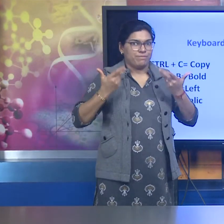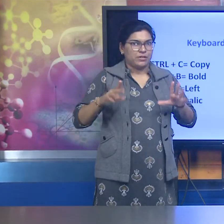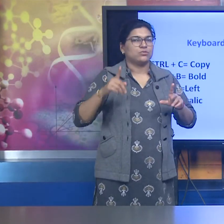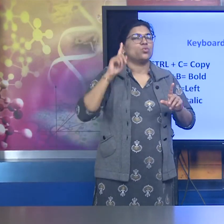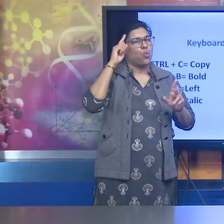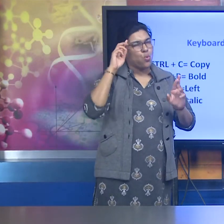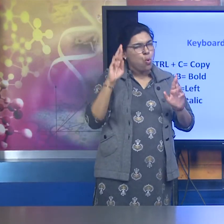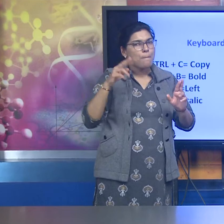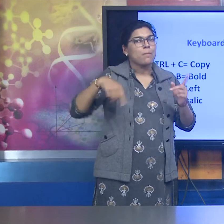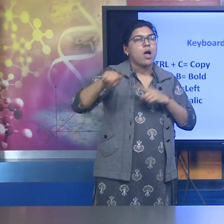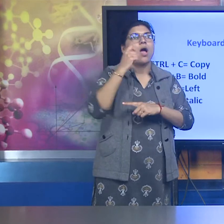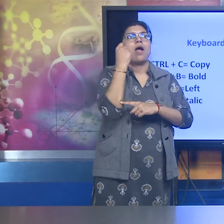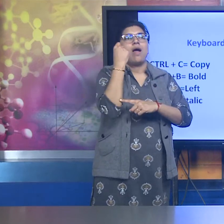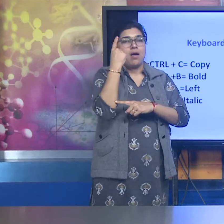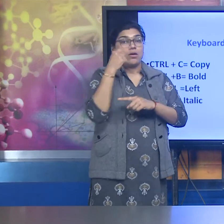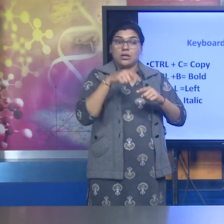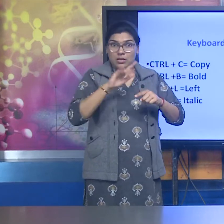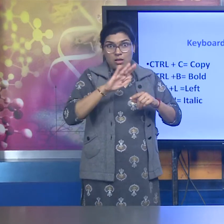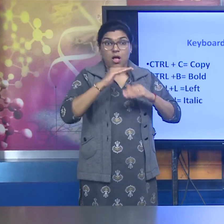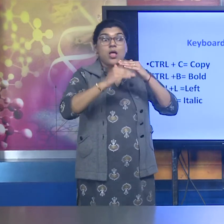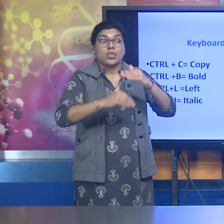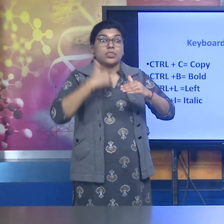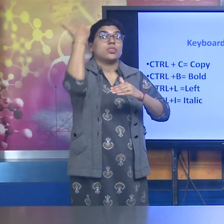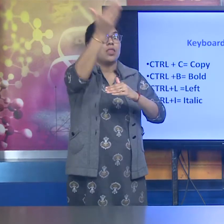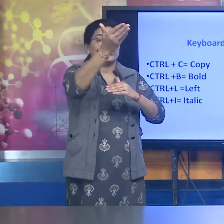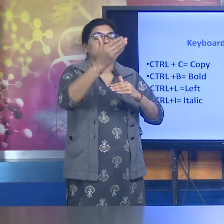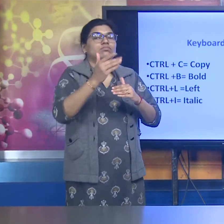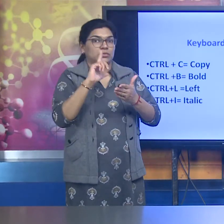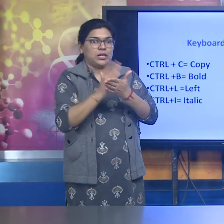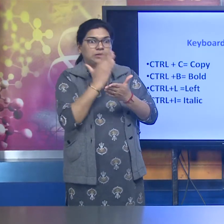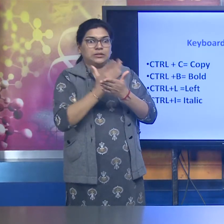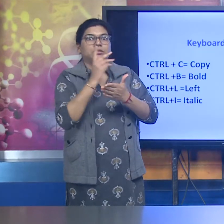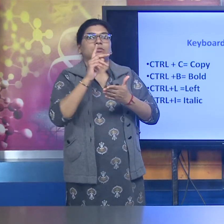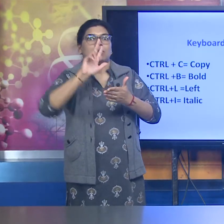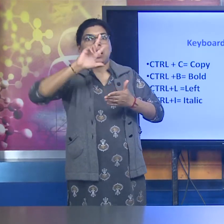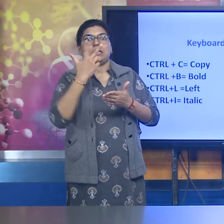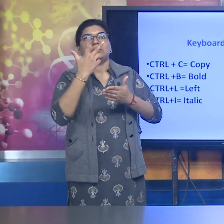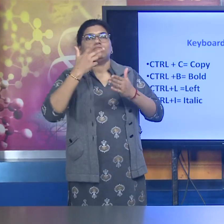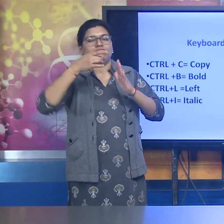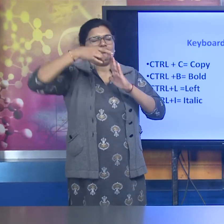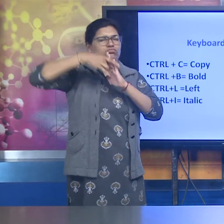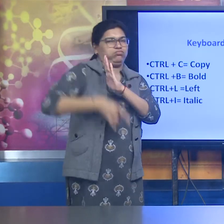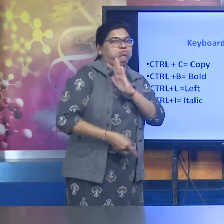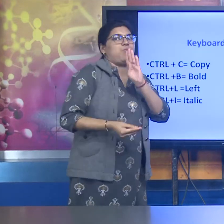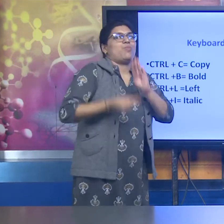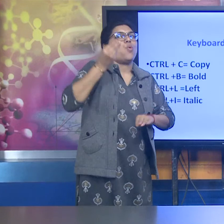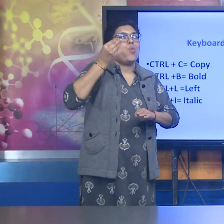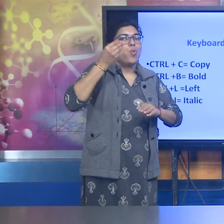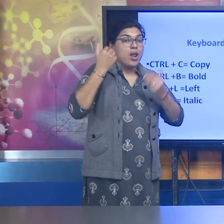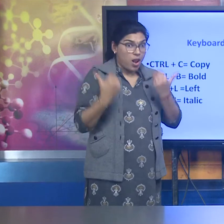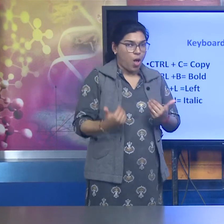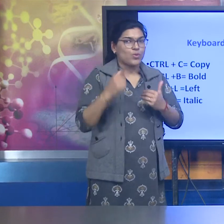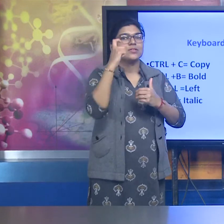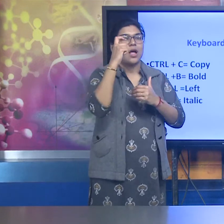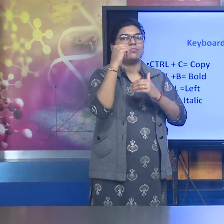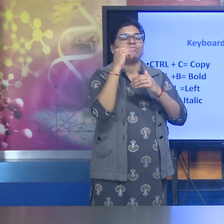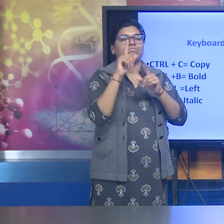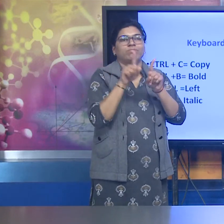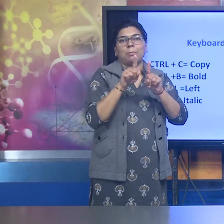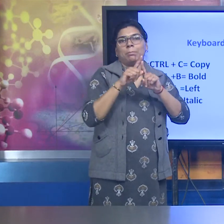Bye for now. Explanation has finished. I hope you all have understood it. In next part, there is